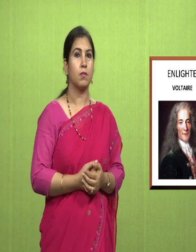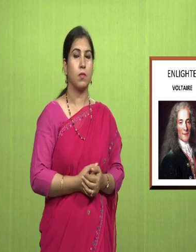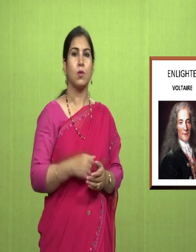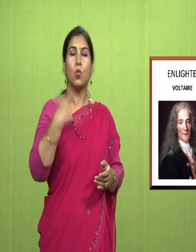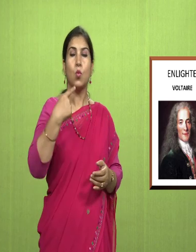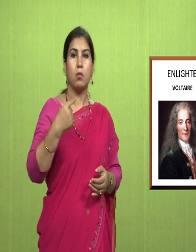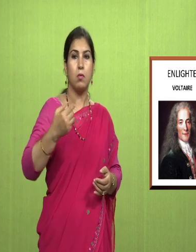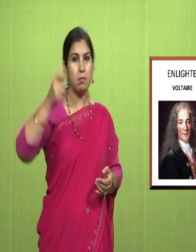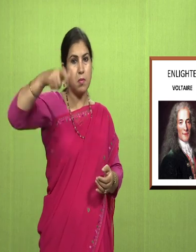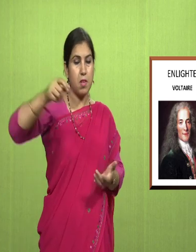writers,